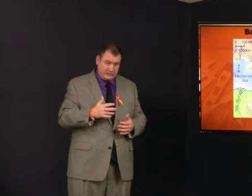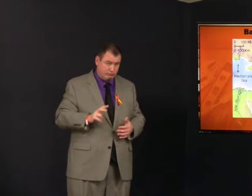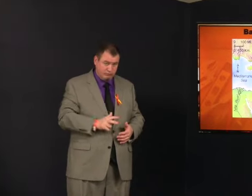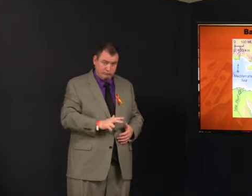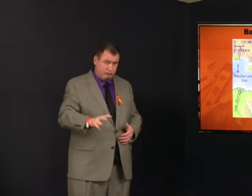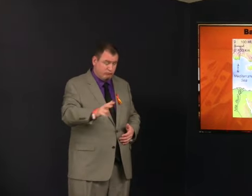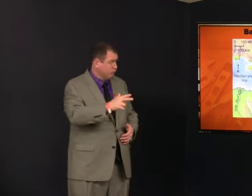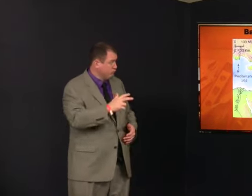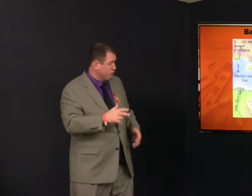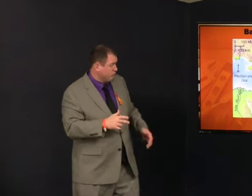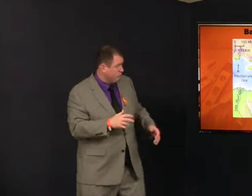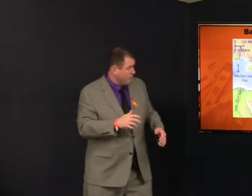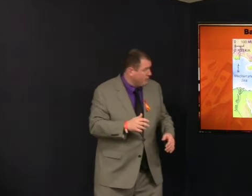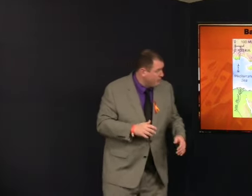And it wasn't an easy route.